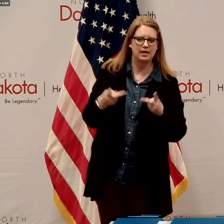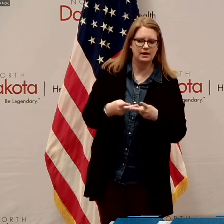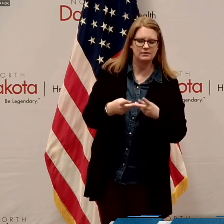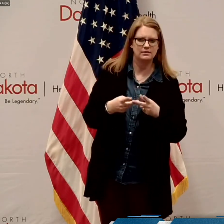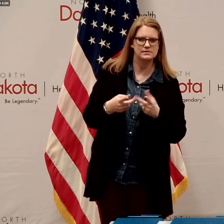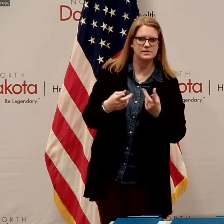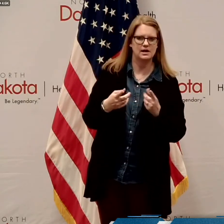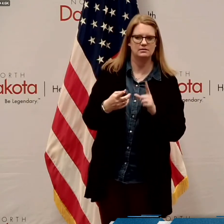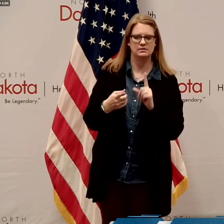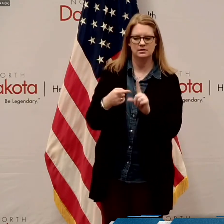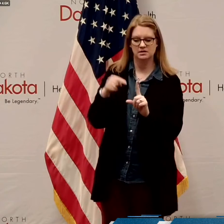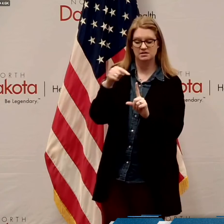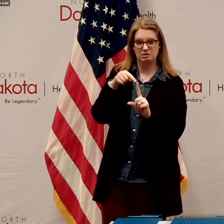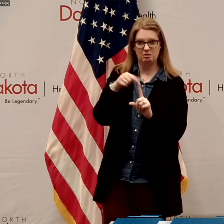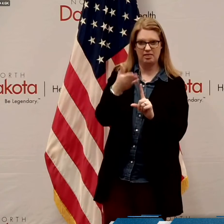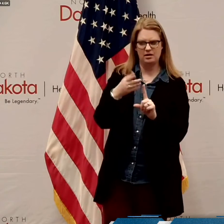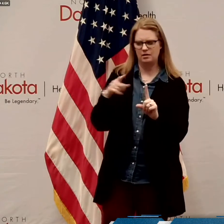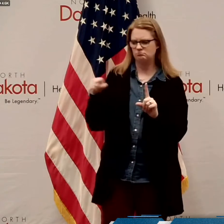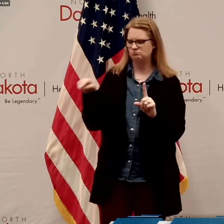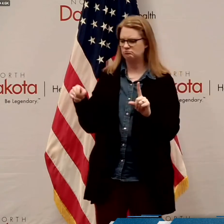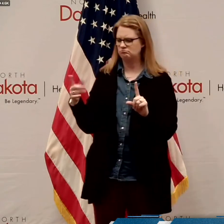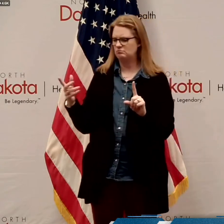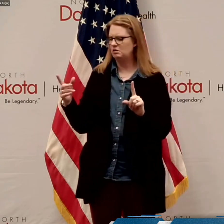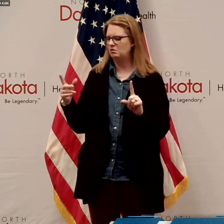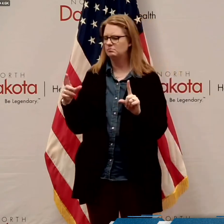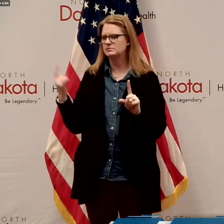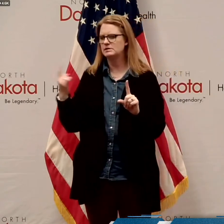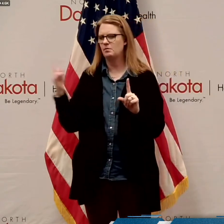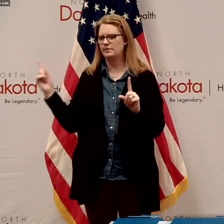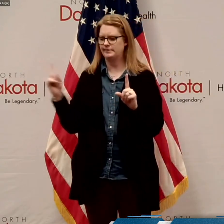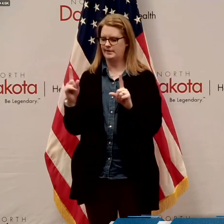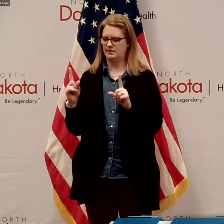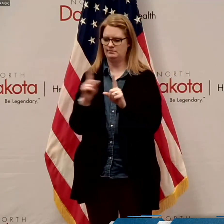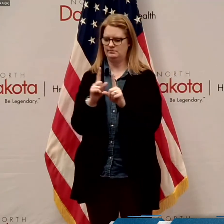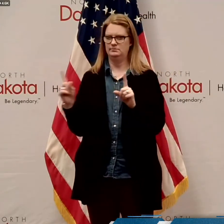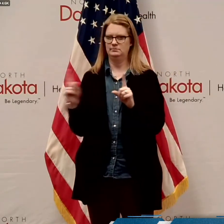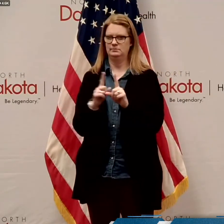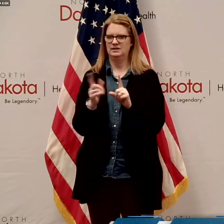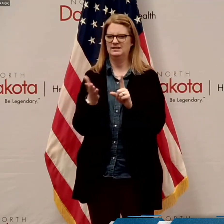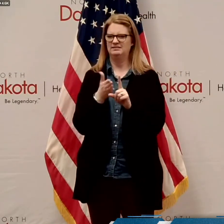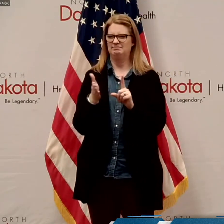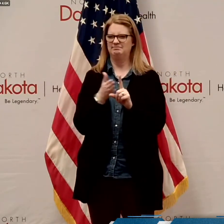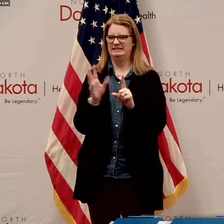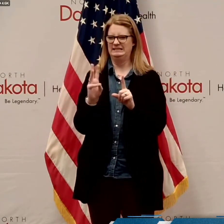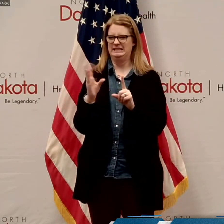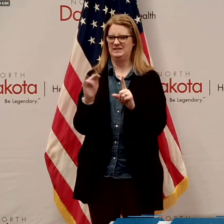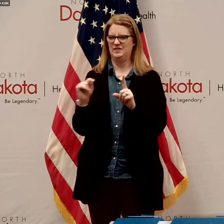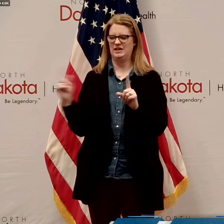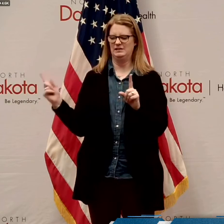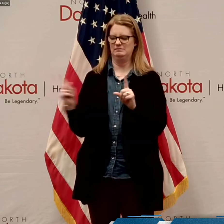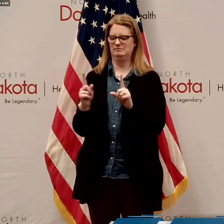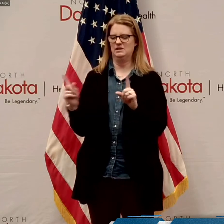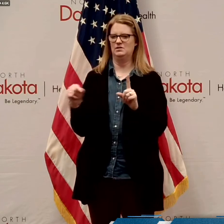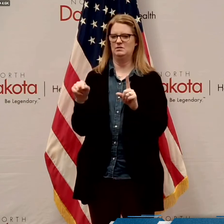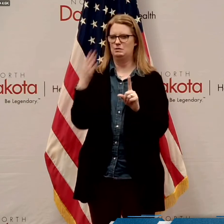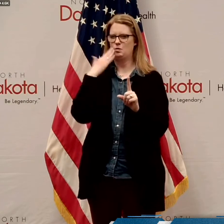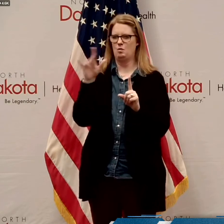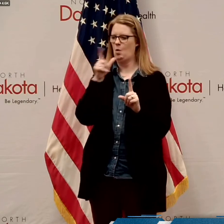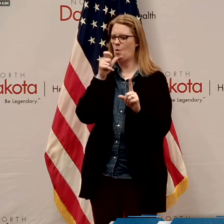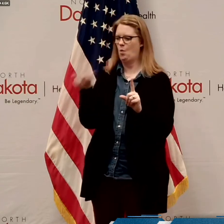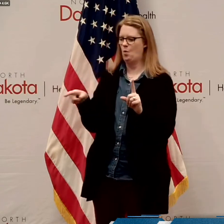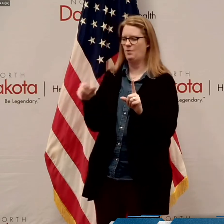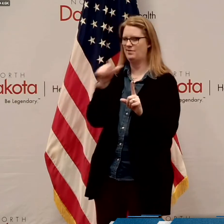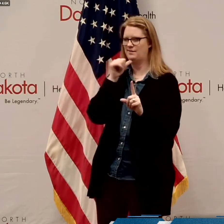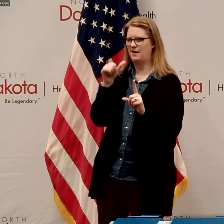who is they're more than within 6 feet of them, so that those are the places that you'd want to think about using them. And I know